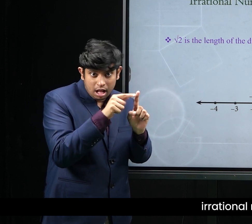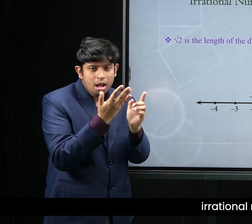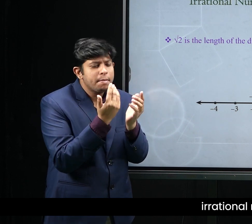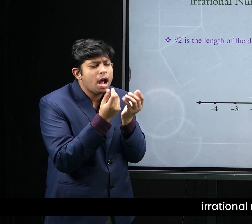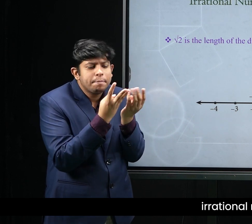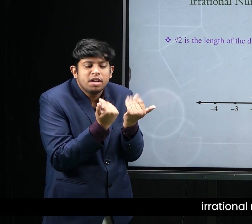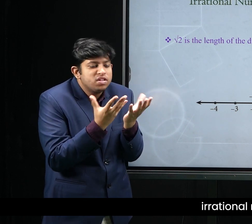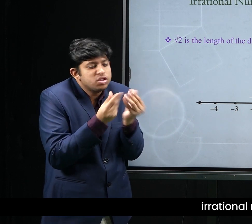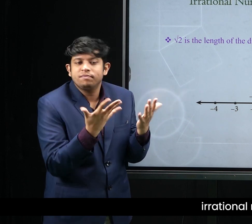numbers.